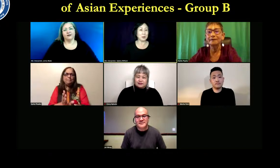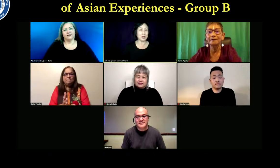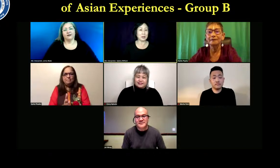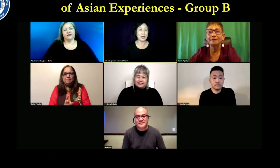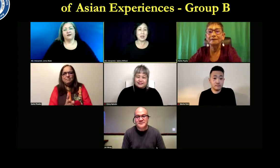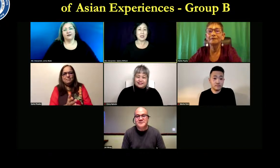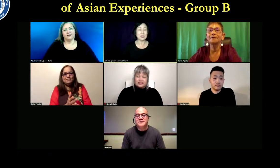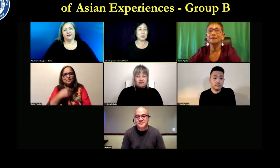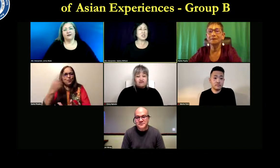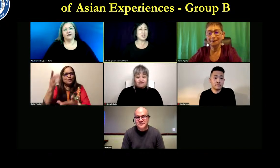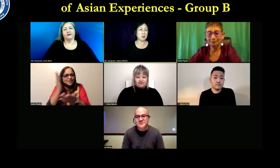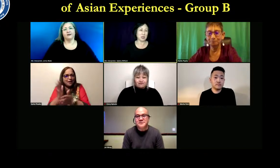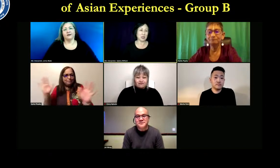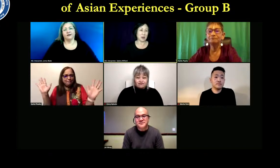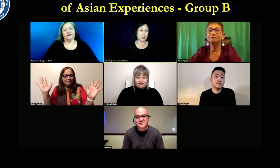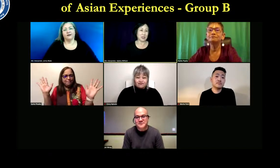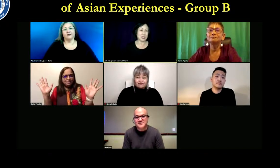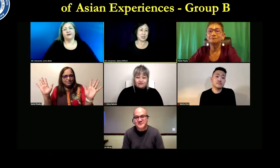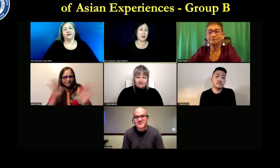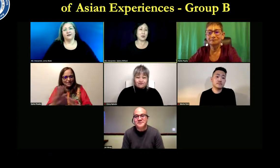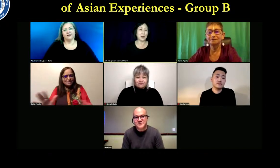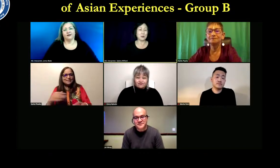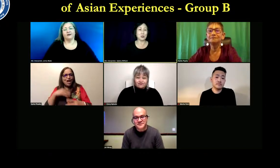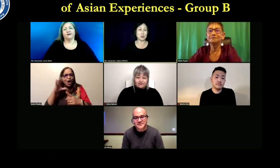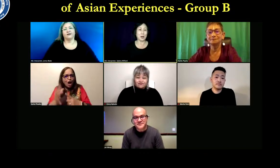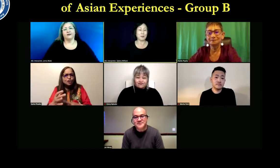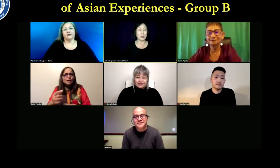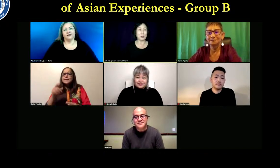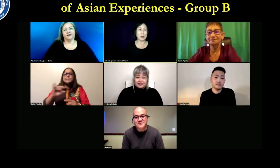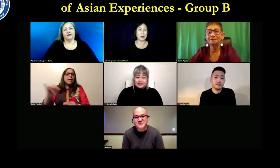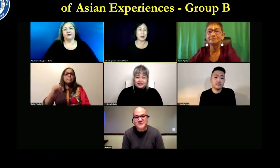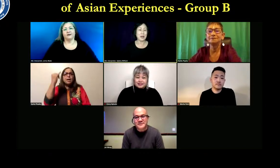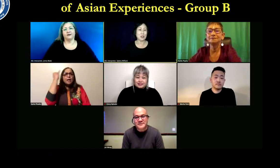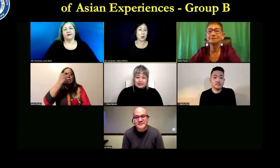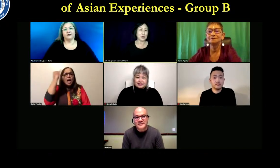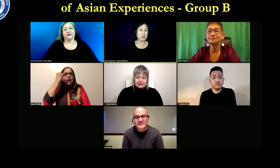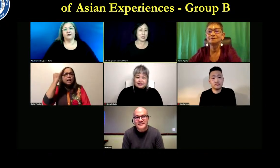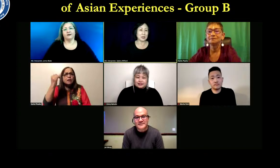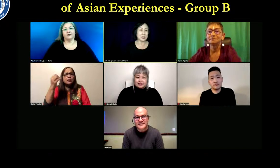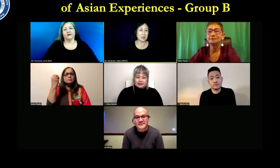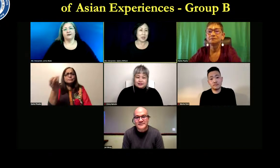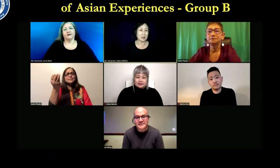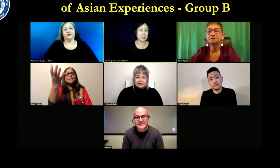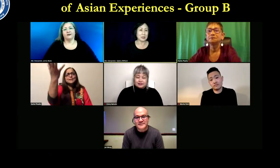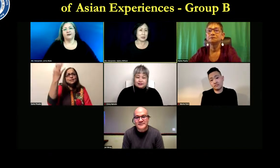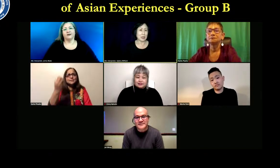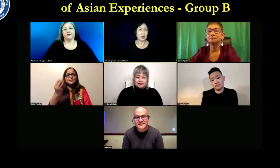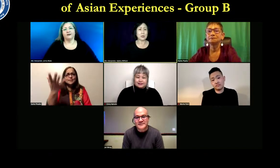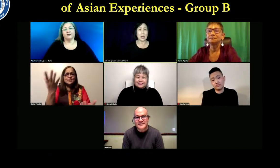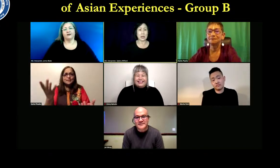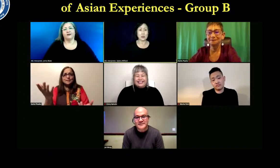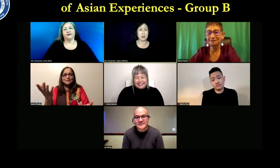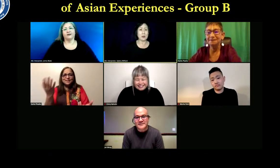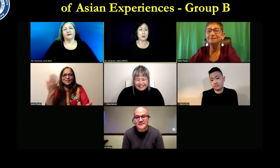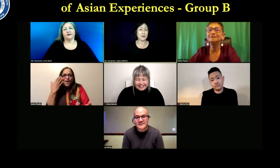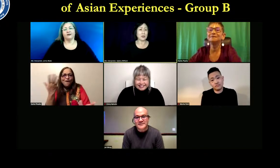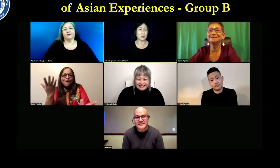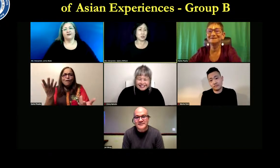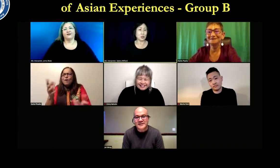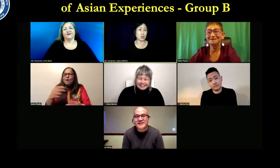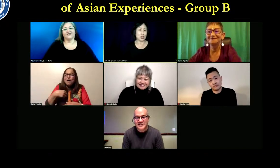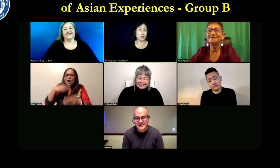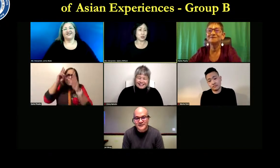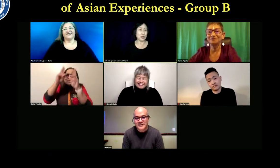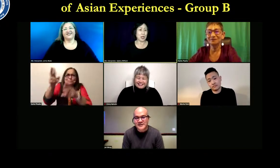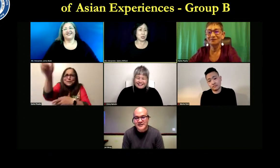get upset about it. But it's time to stop this. It's time for them to stop, you know, noticing this. It's like Italians may have